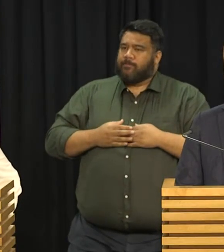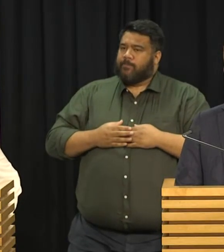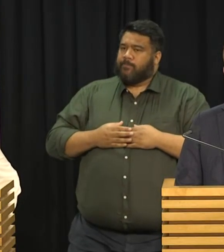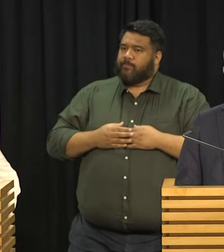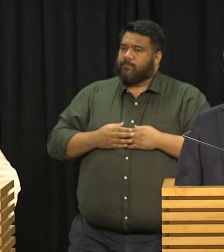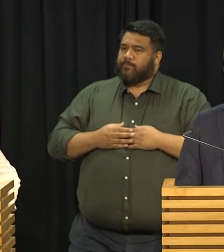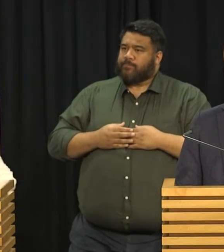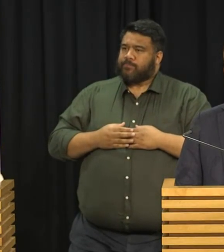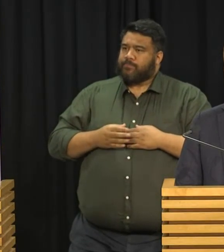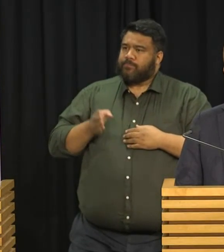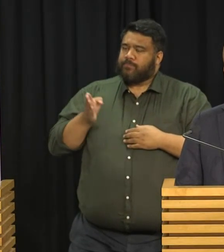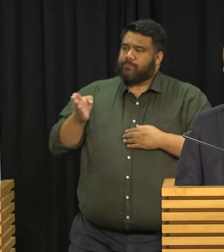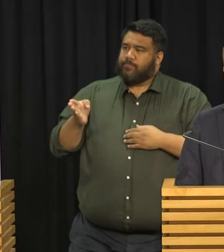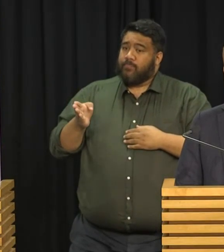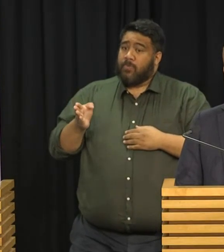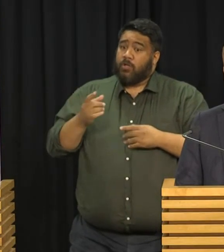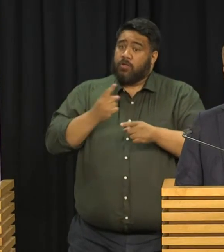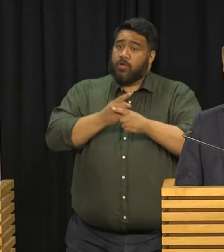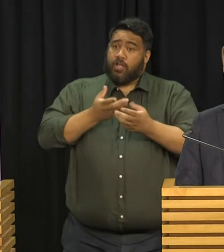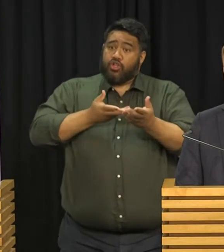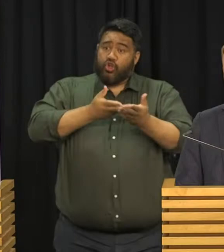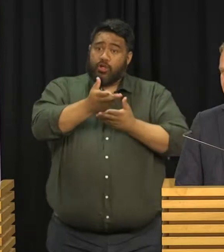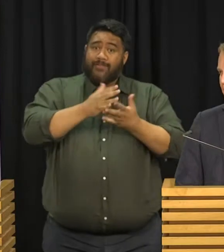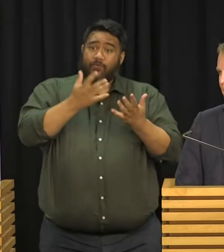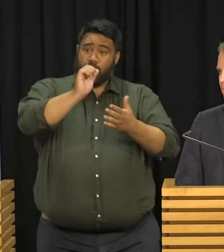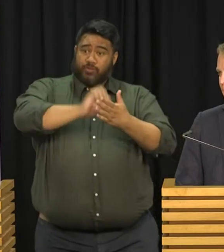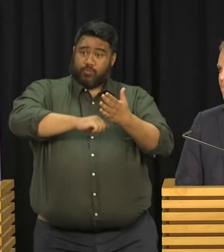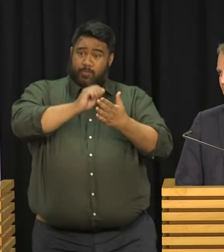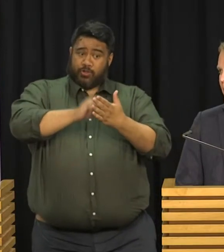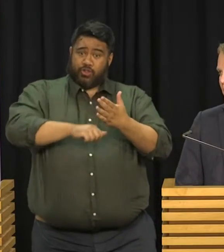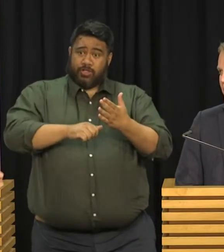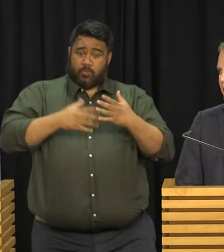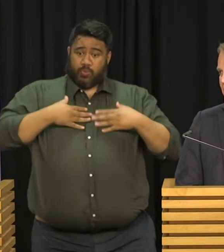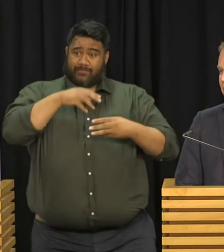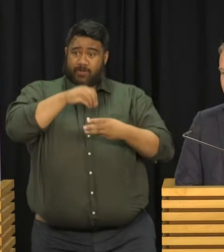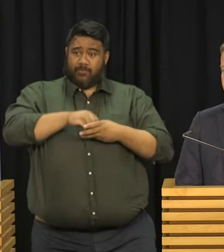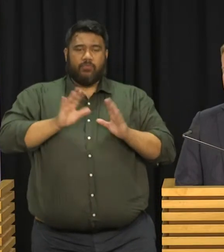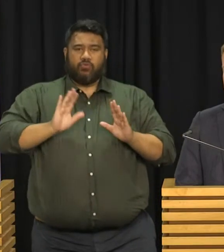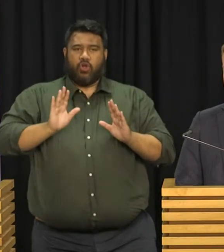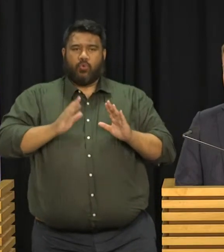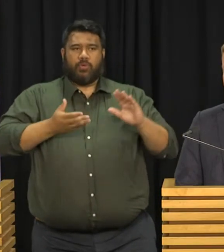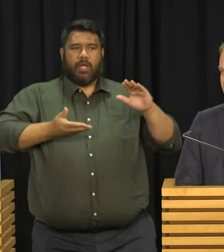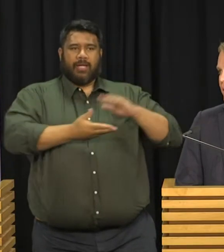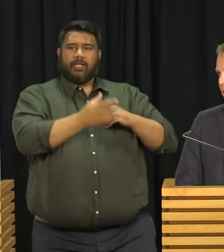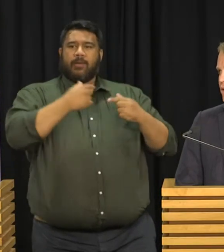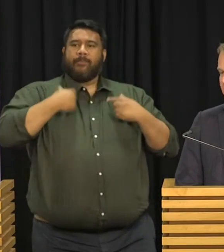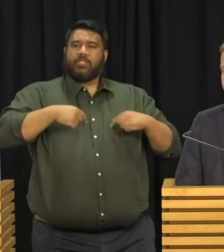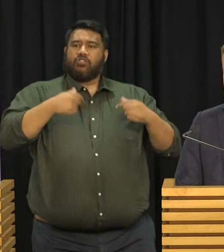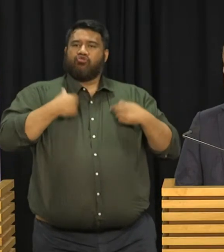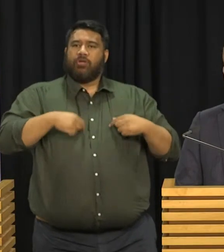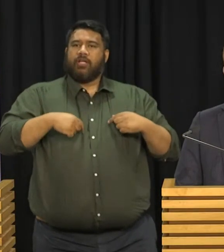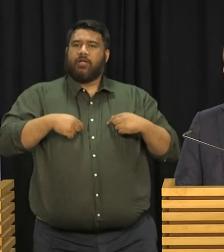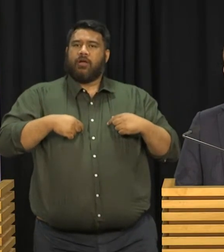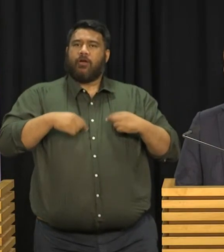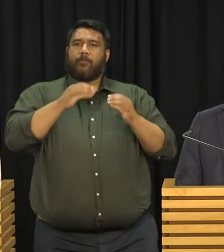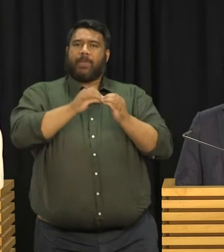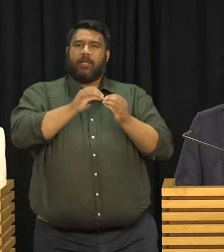it yourself. When it comes to the negotiation for the purchasing, that's dealt with by ministry, MB officials